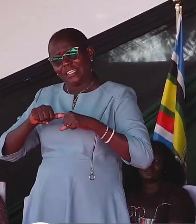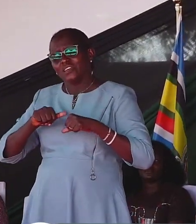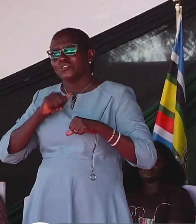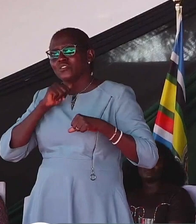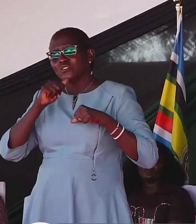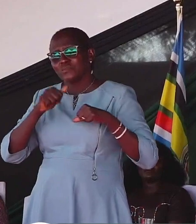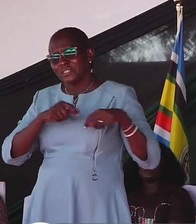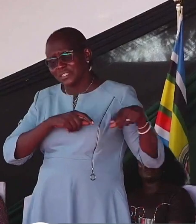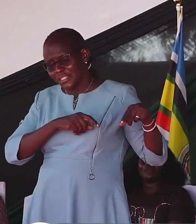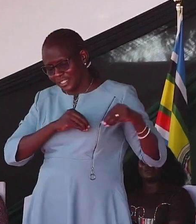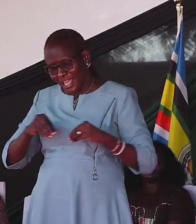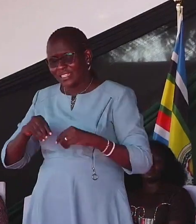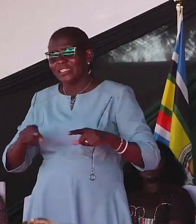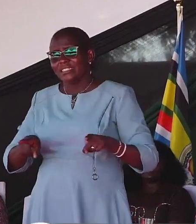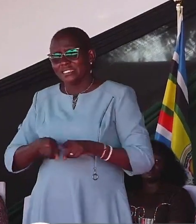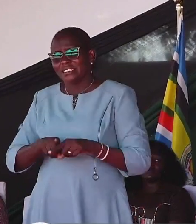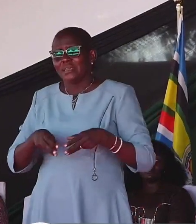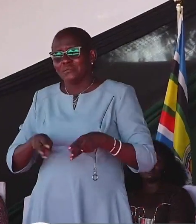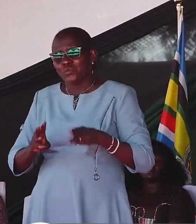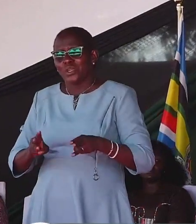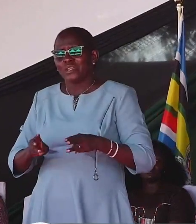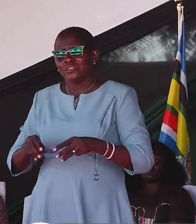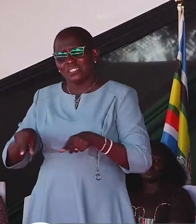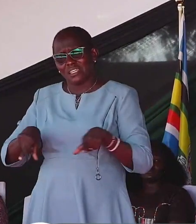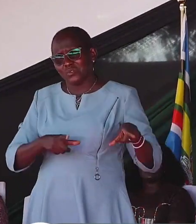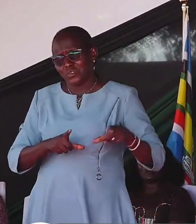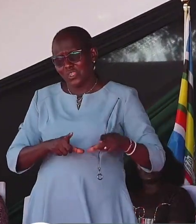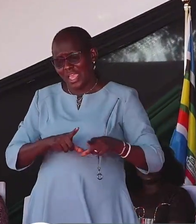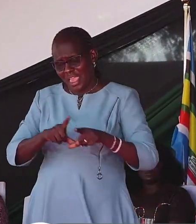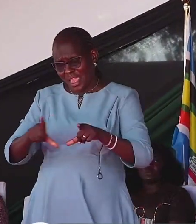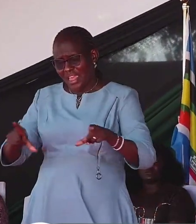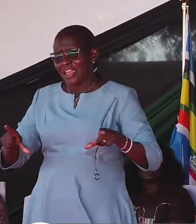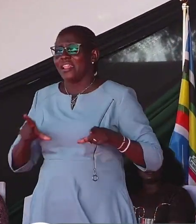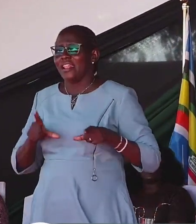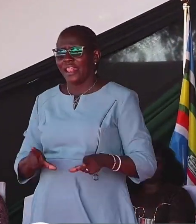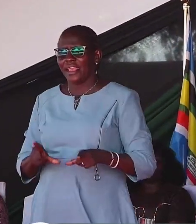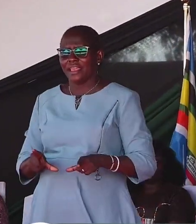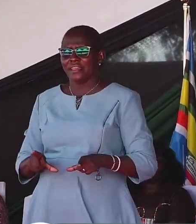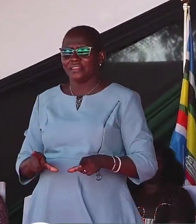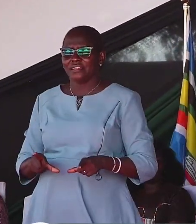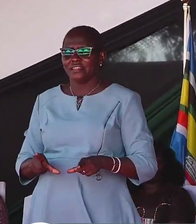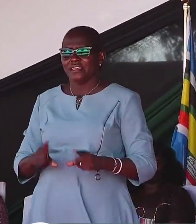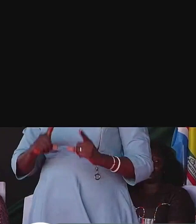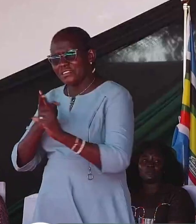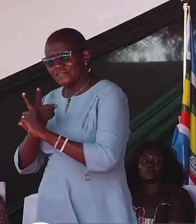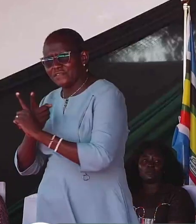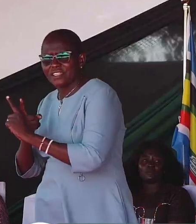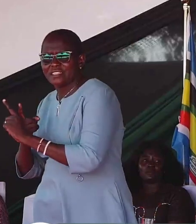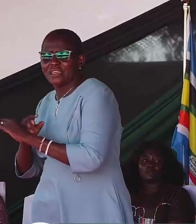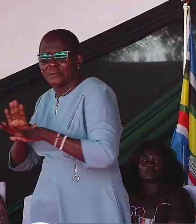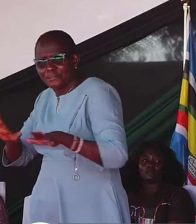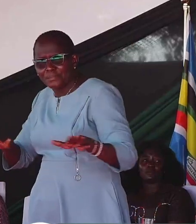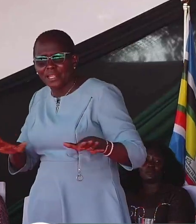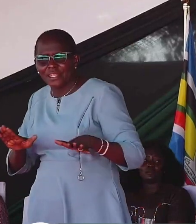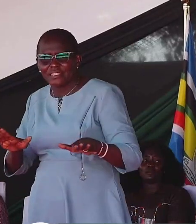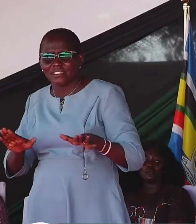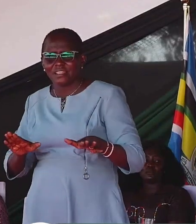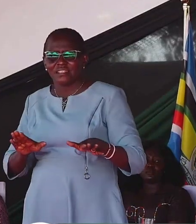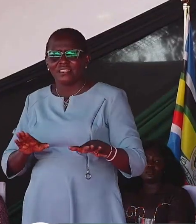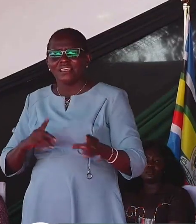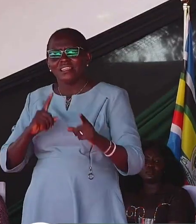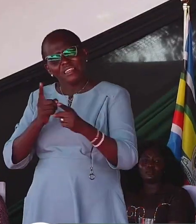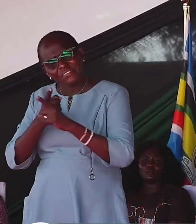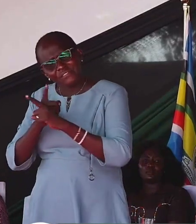way, we will be taking you to the lake, we will be taking you to areas in Lower Rangap, taking you to Mugur, so